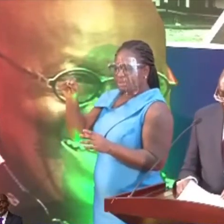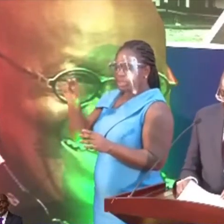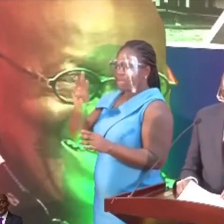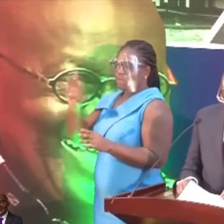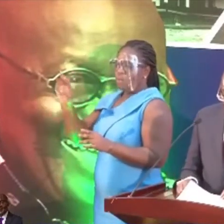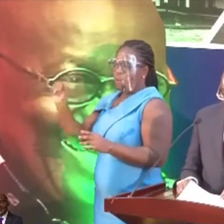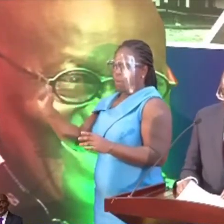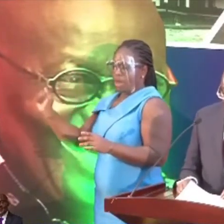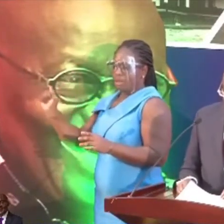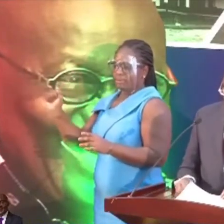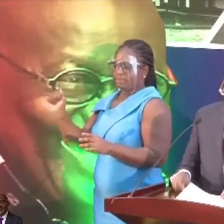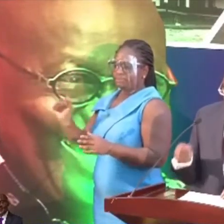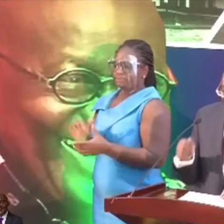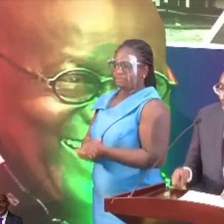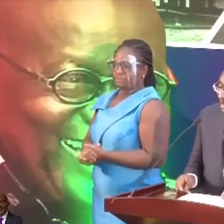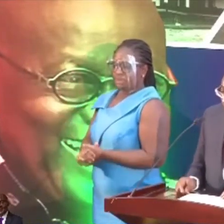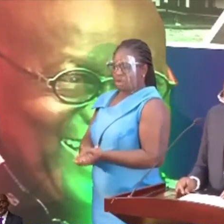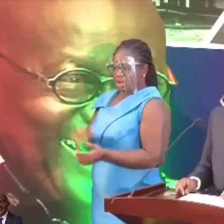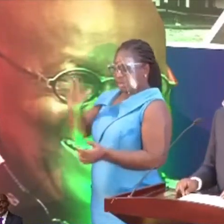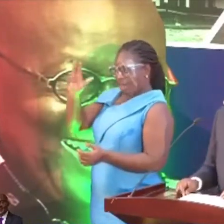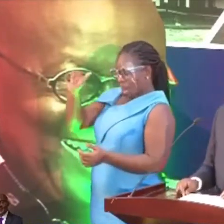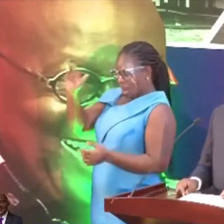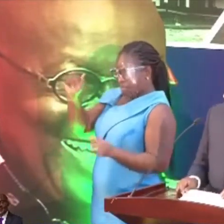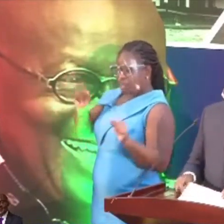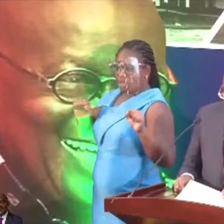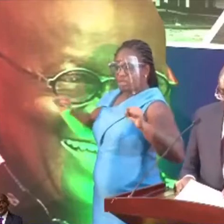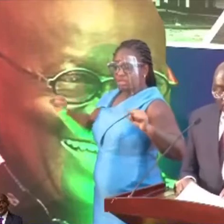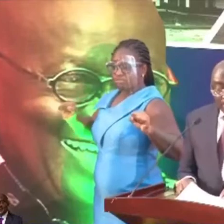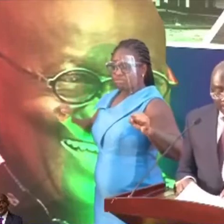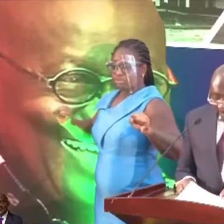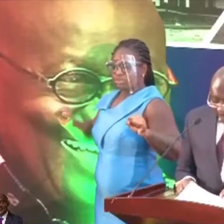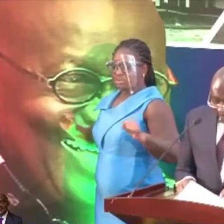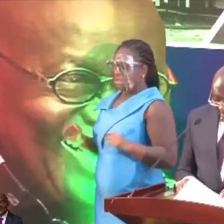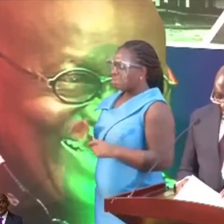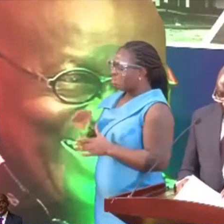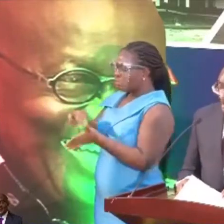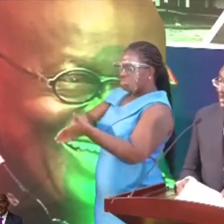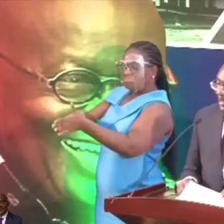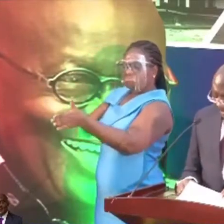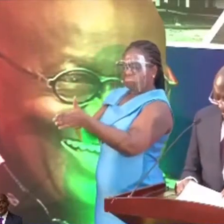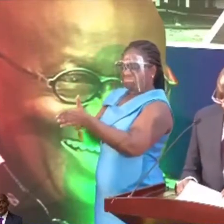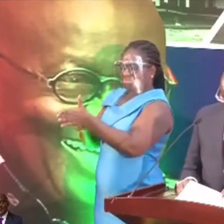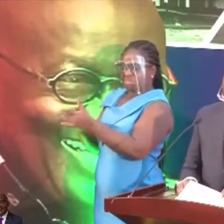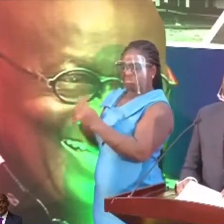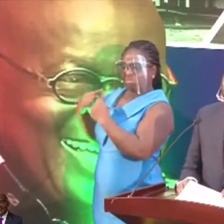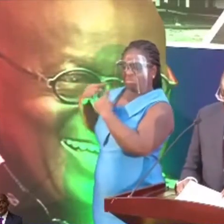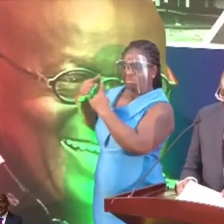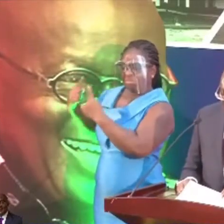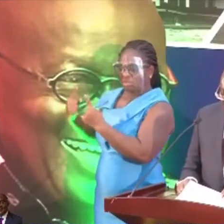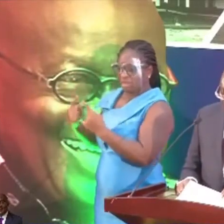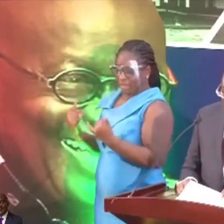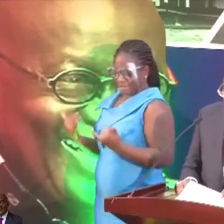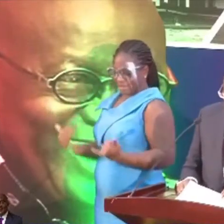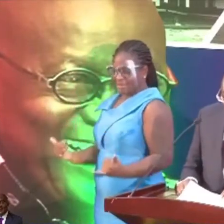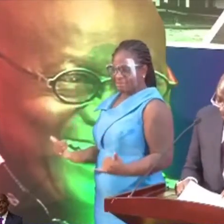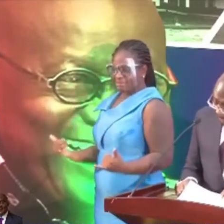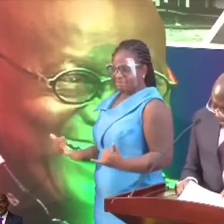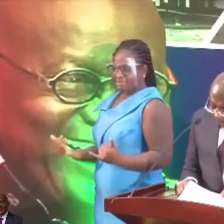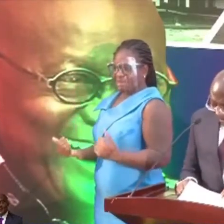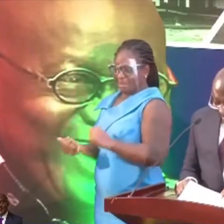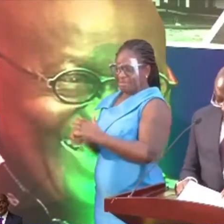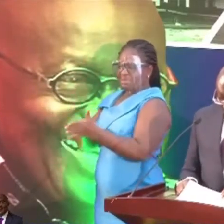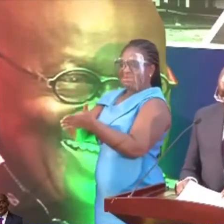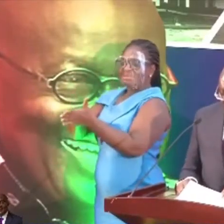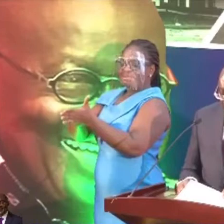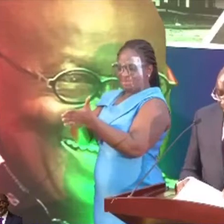in Upper West. The Accra Sports Stadium, which has not been renovated in a decade, has now been